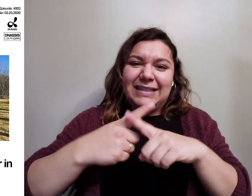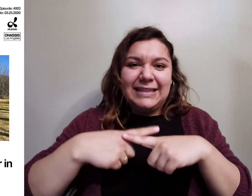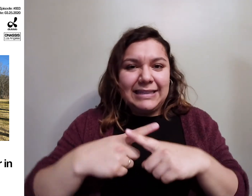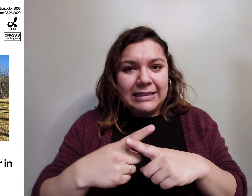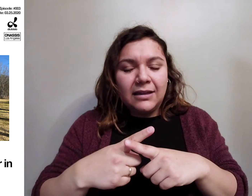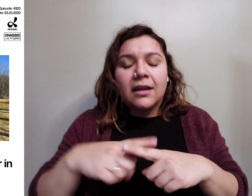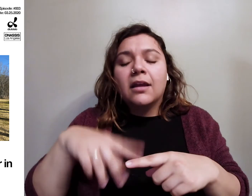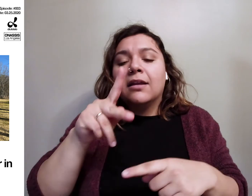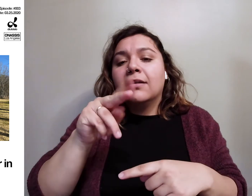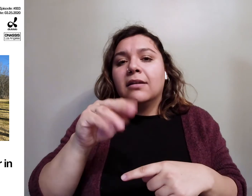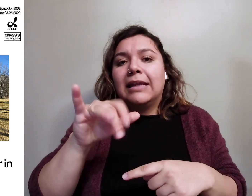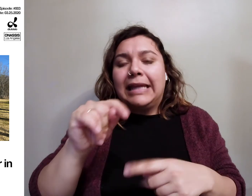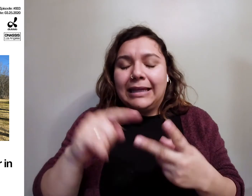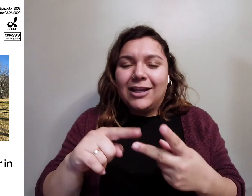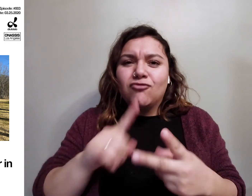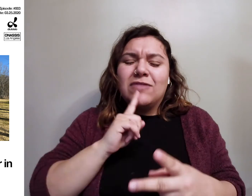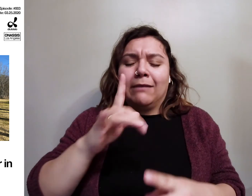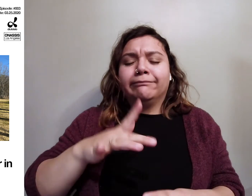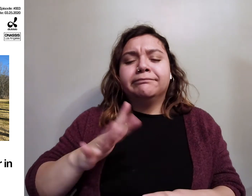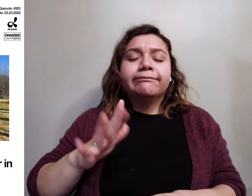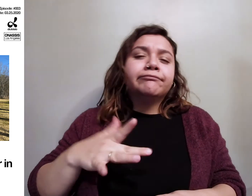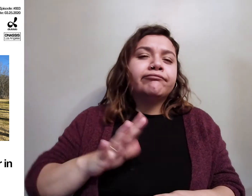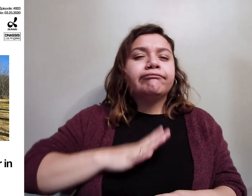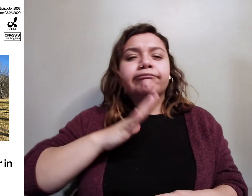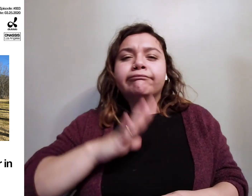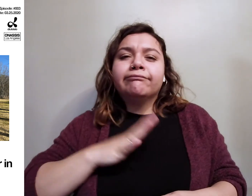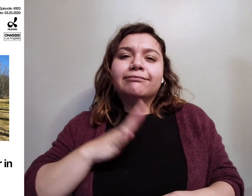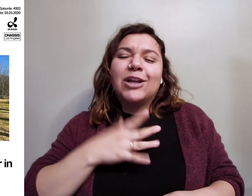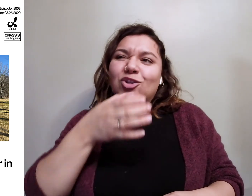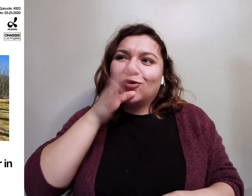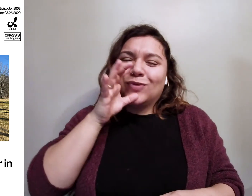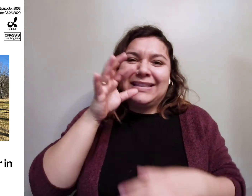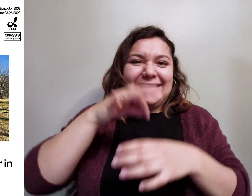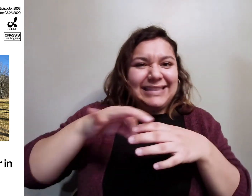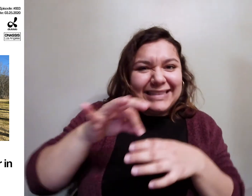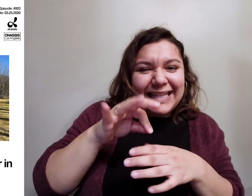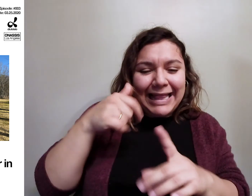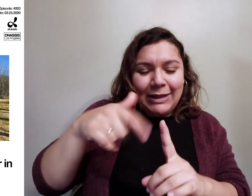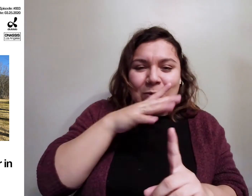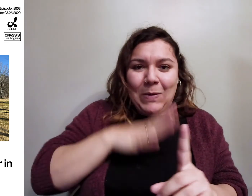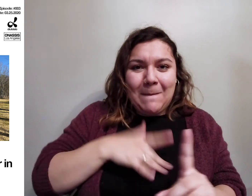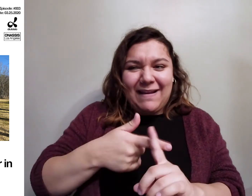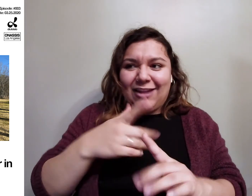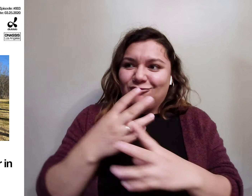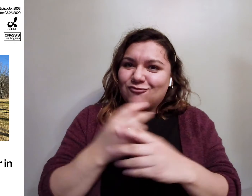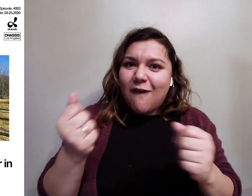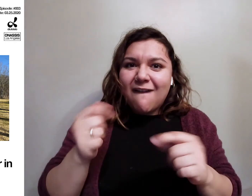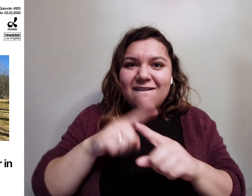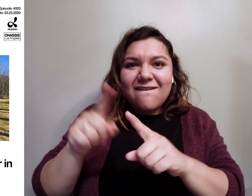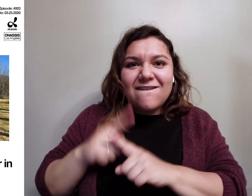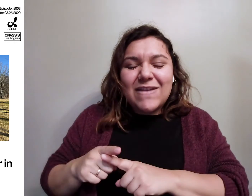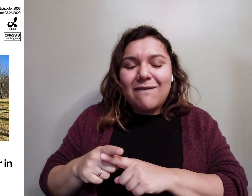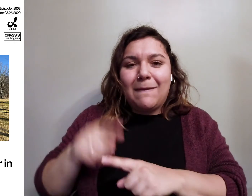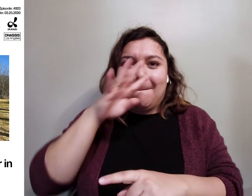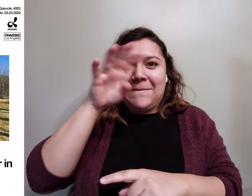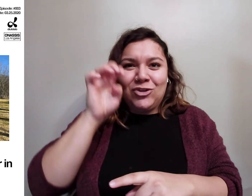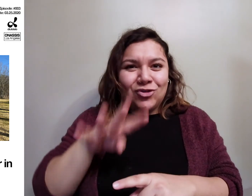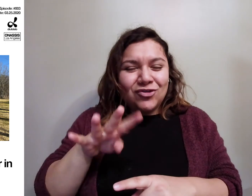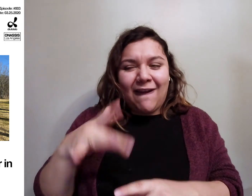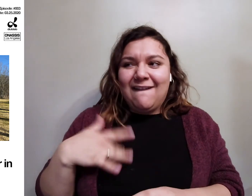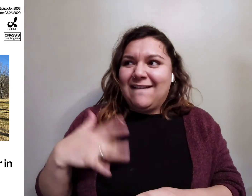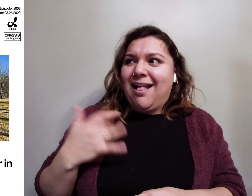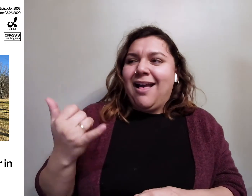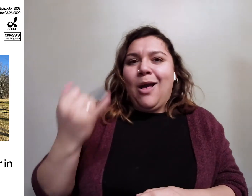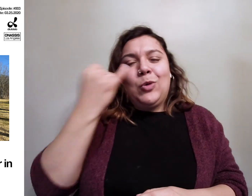can solve this problem and do it in a gracious and kind way. So